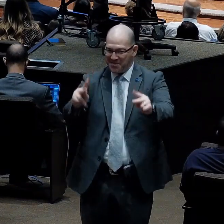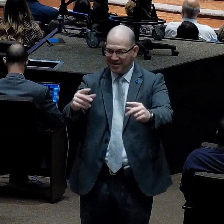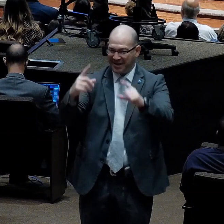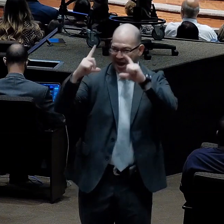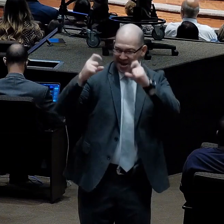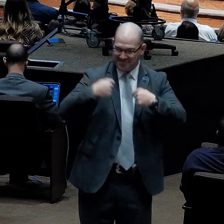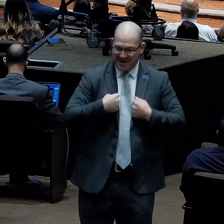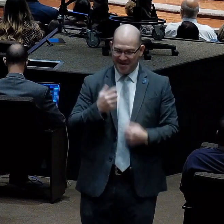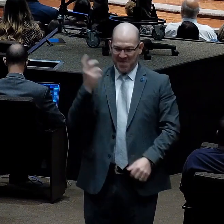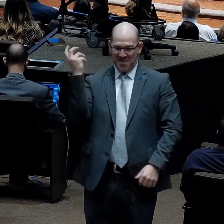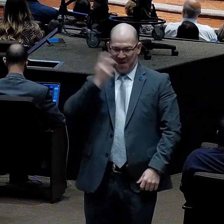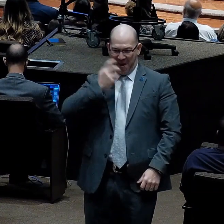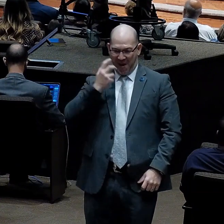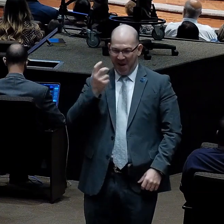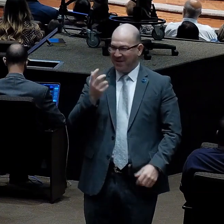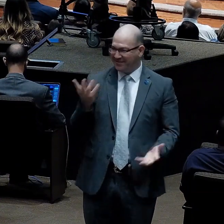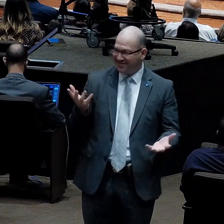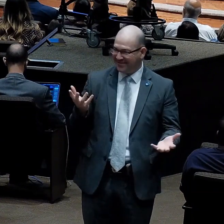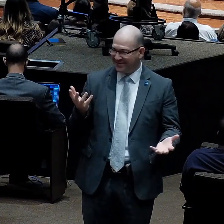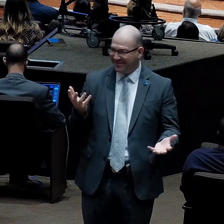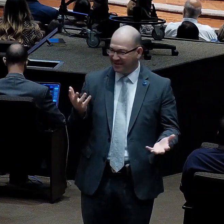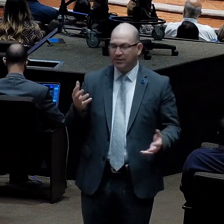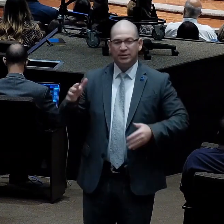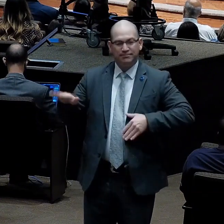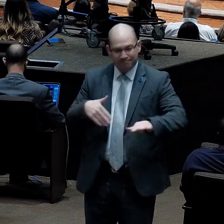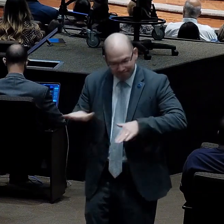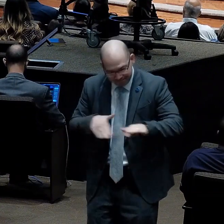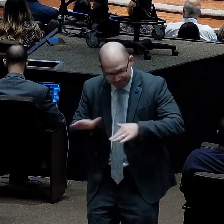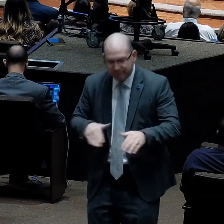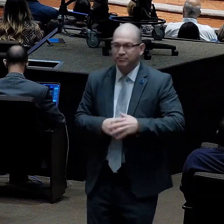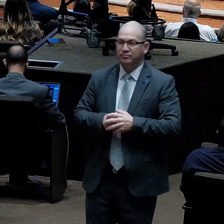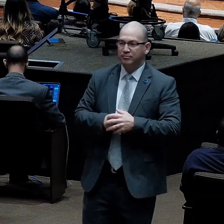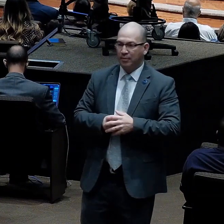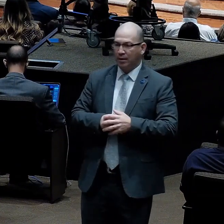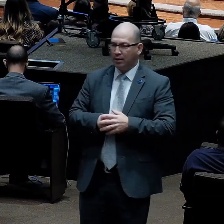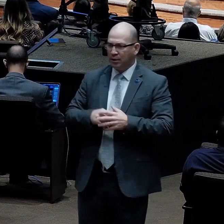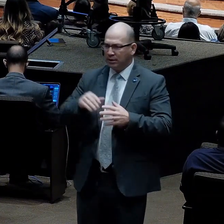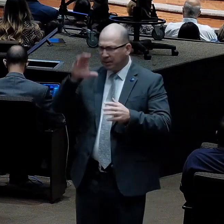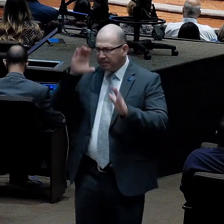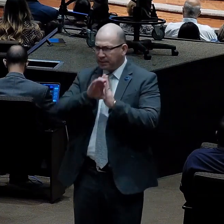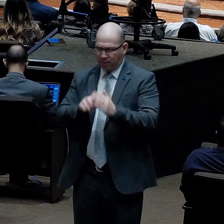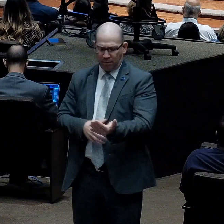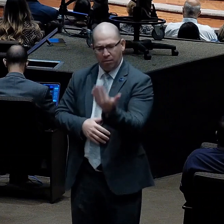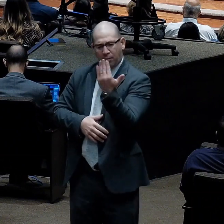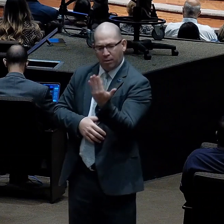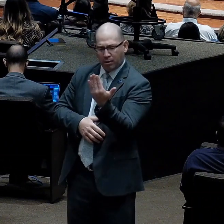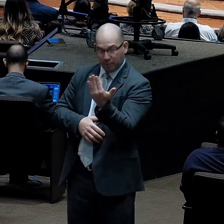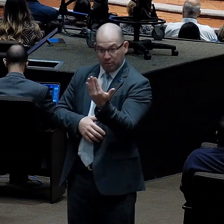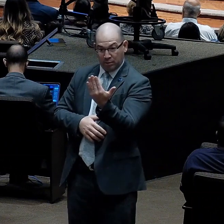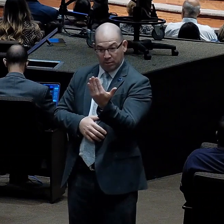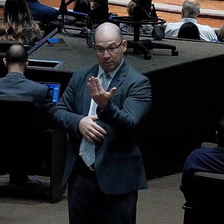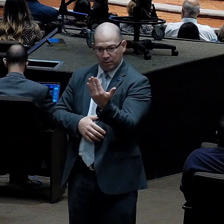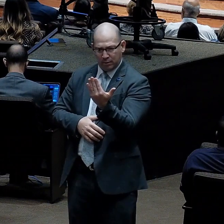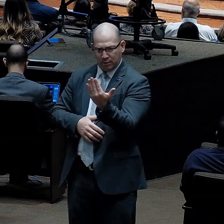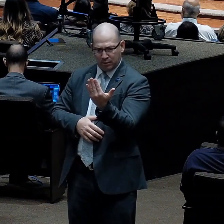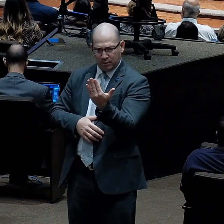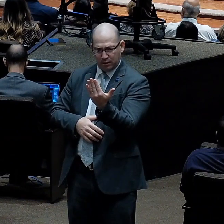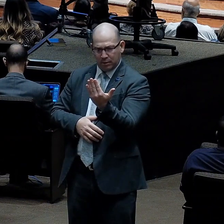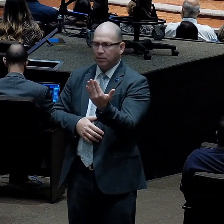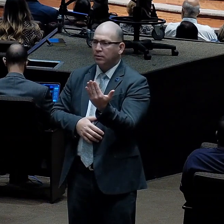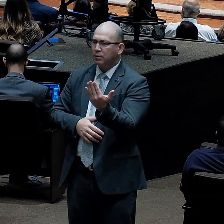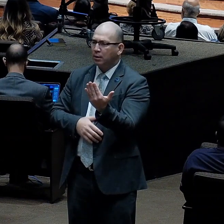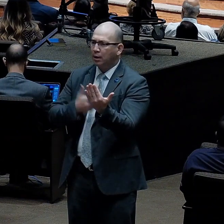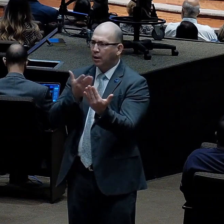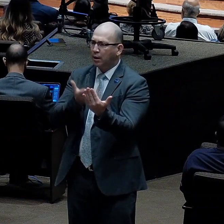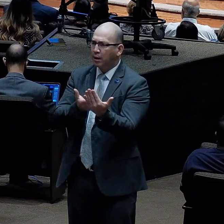Polaroid of it. And so as she walked out of the park, she took that Polaroid picture, and she looked at it with some shock and with some amazement, and she